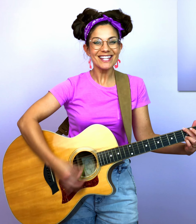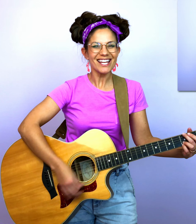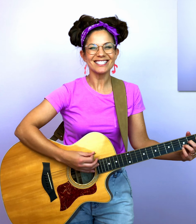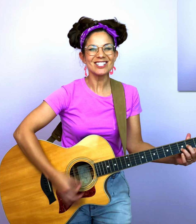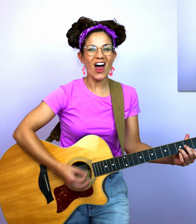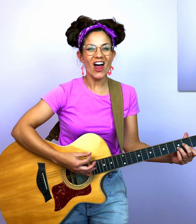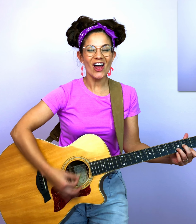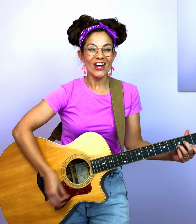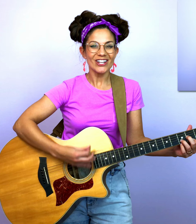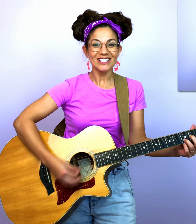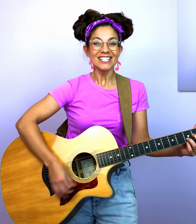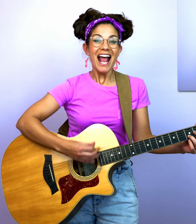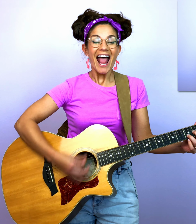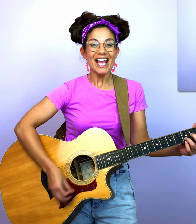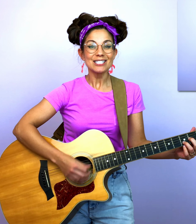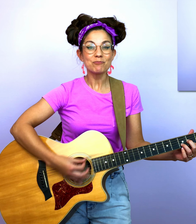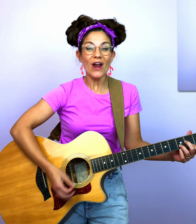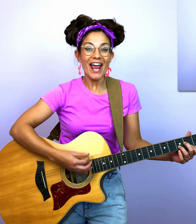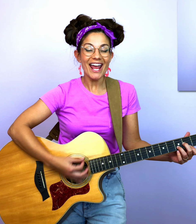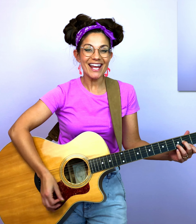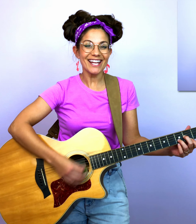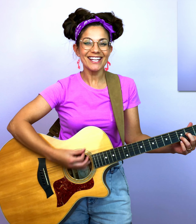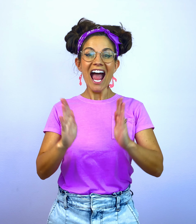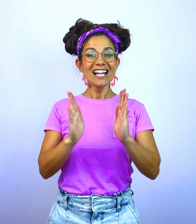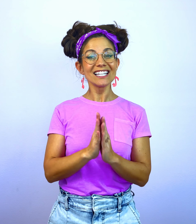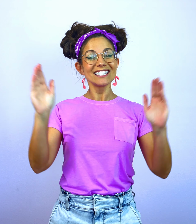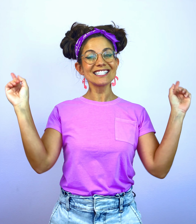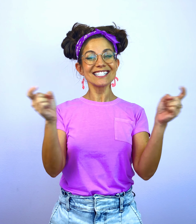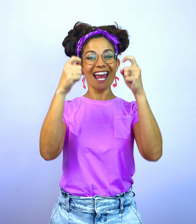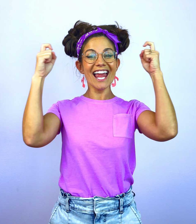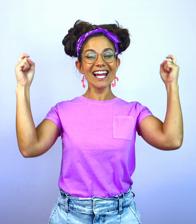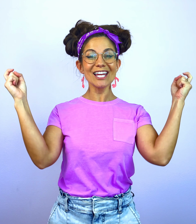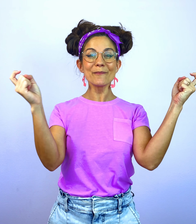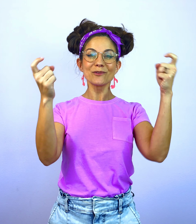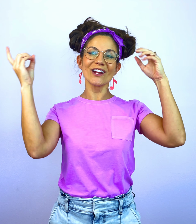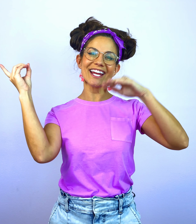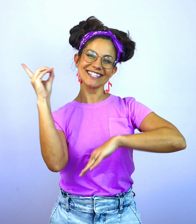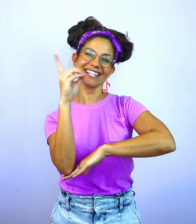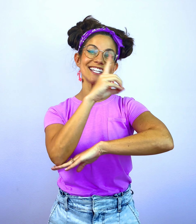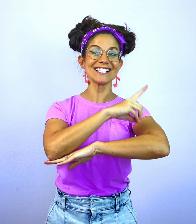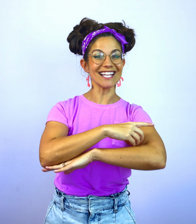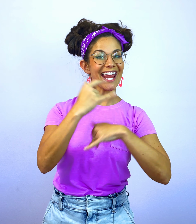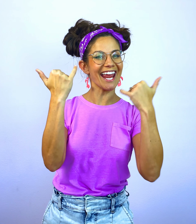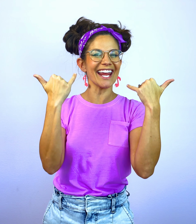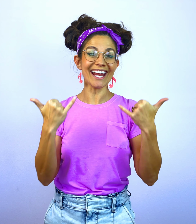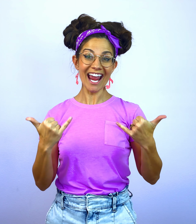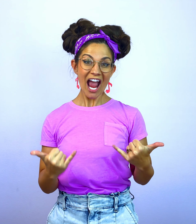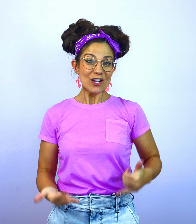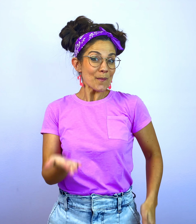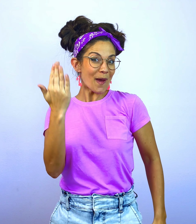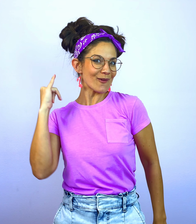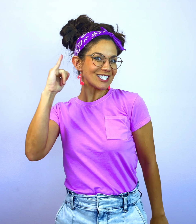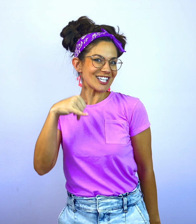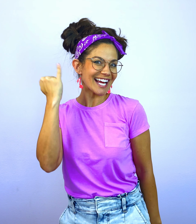the guitar and pray. Let's celebrate the day. Come on with